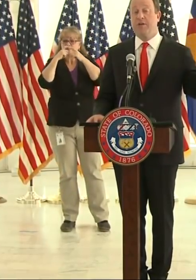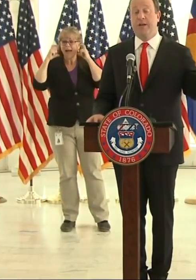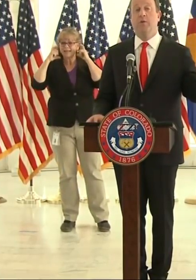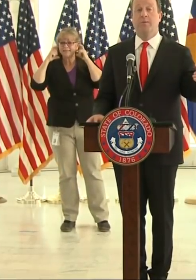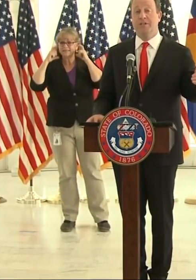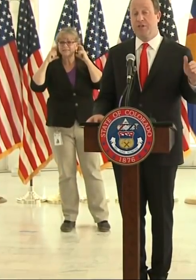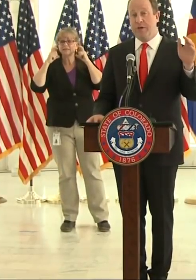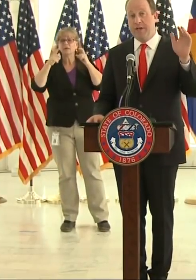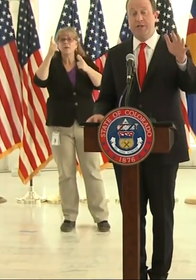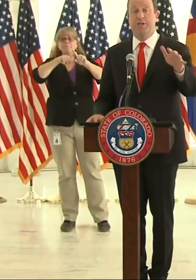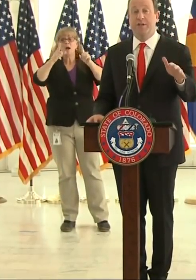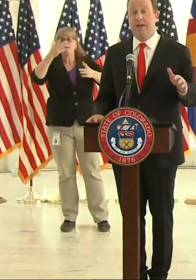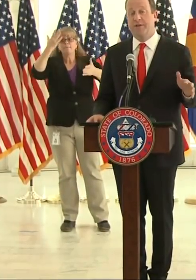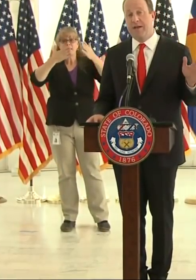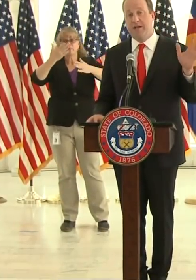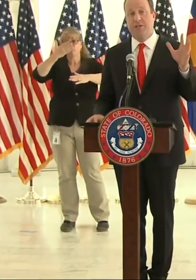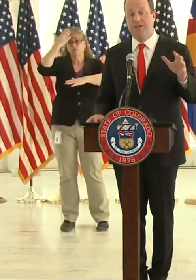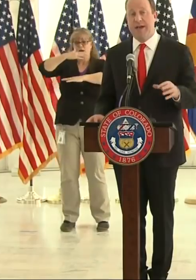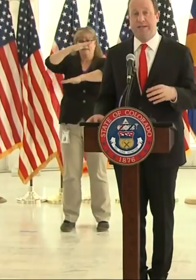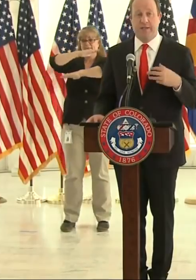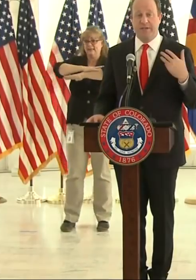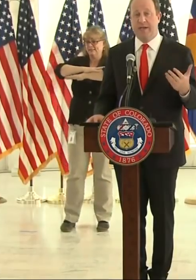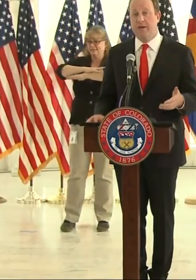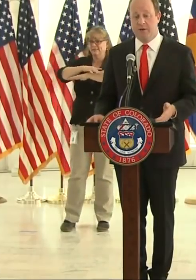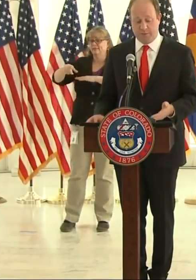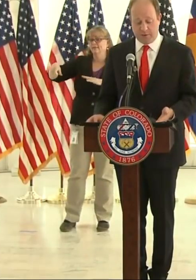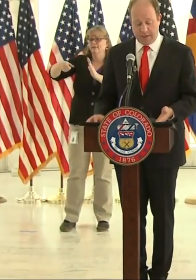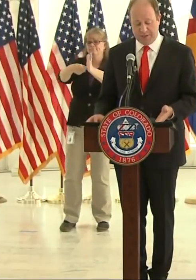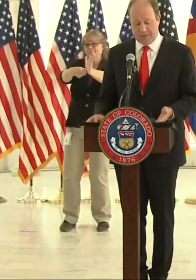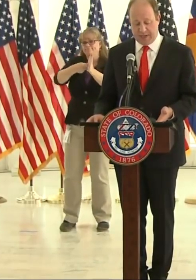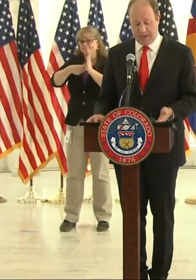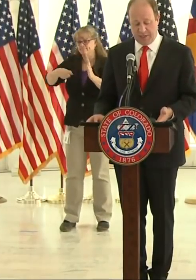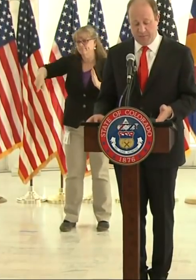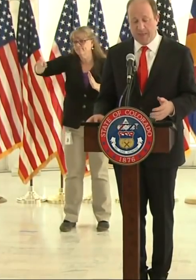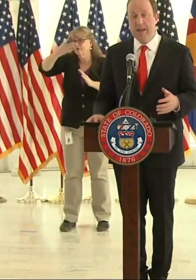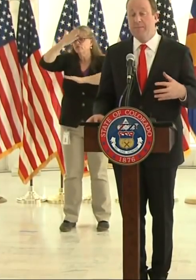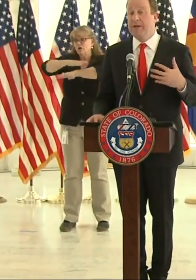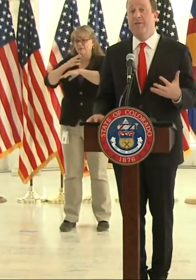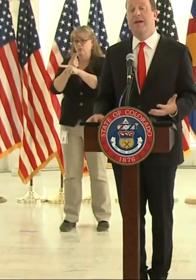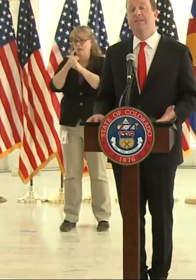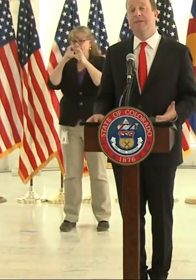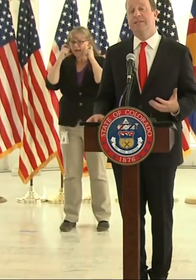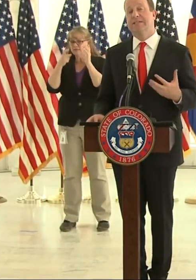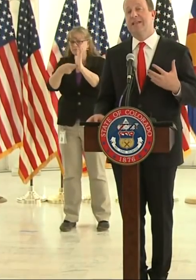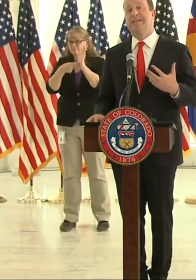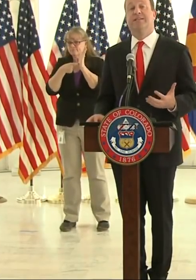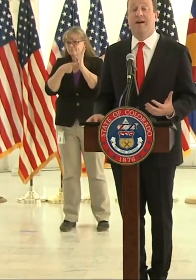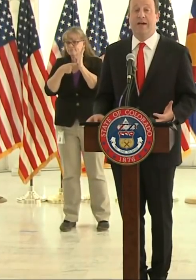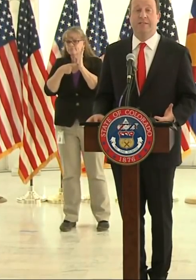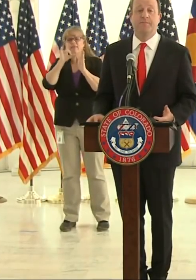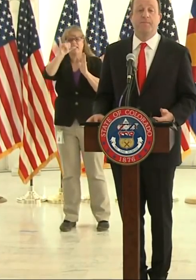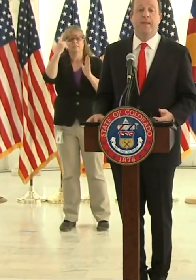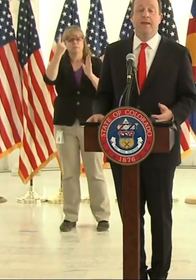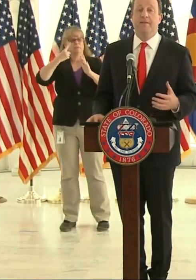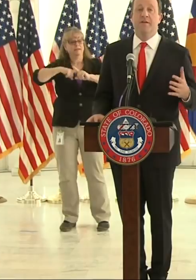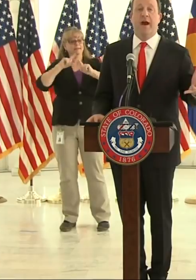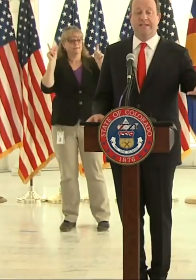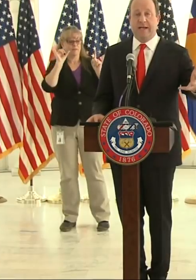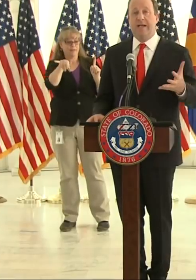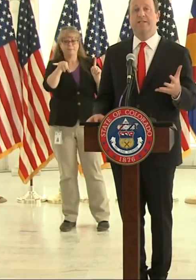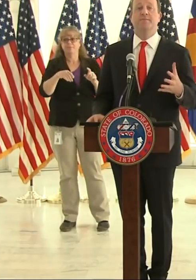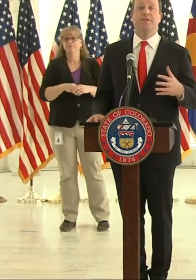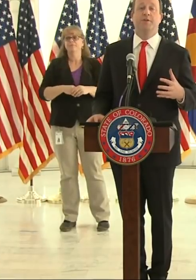Now she or he will be too. In addition to the dental technician, the dentist, they'll be taking all those precautions that they need to. But in other kinds of businesses like salons,